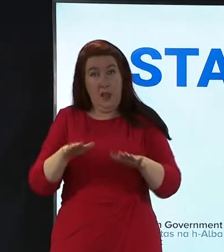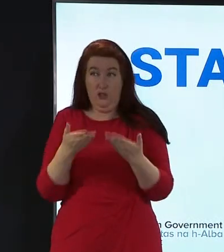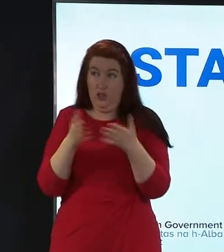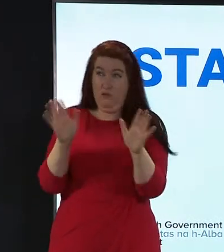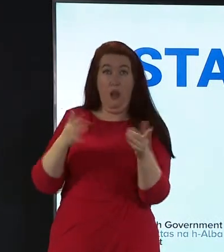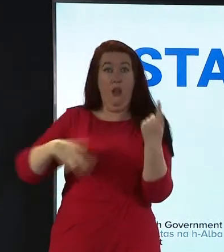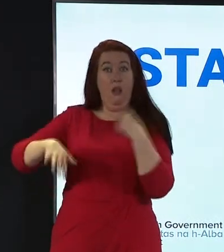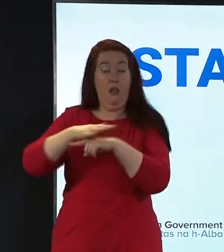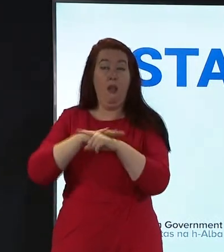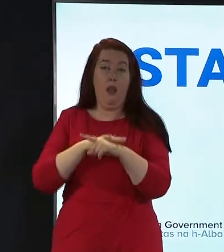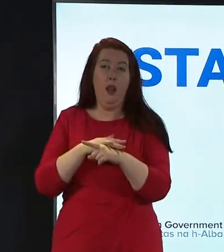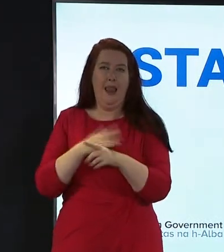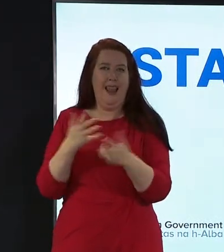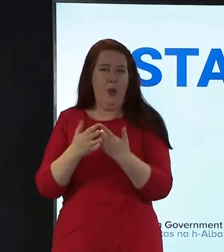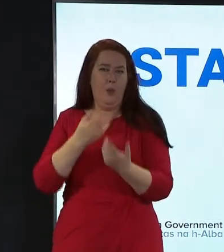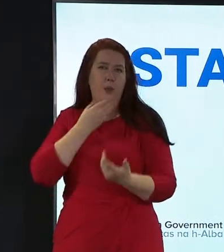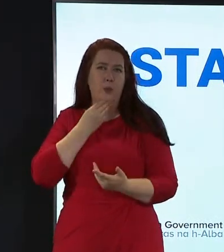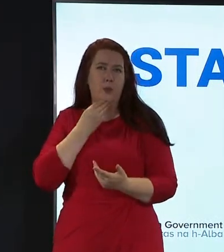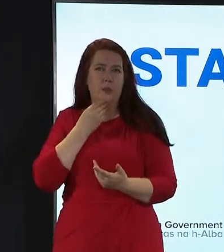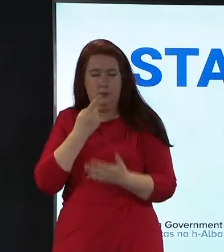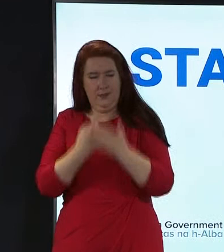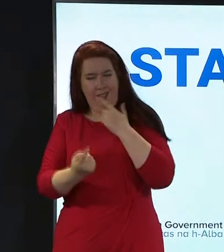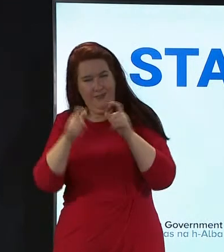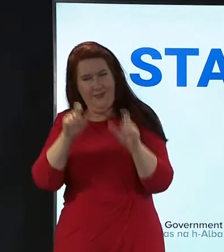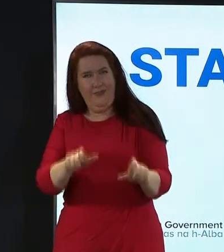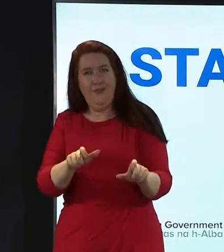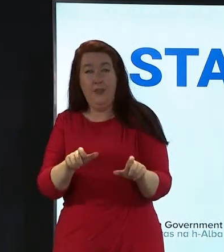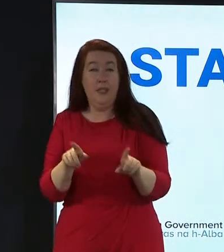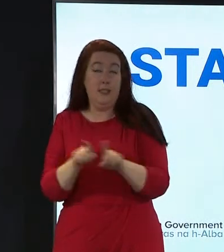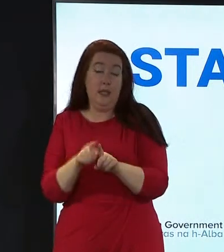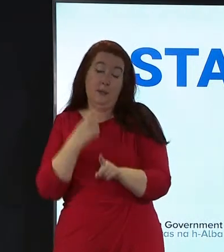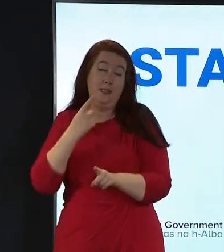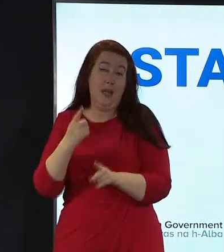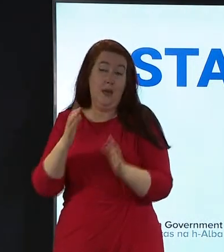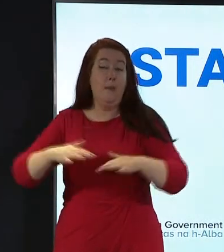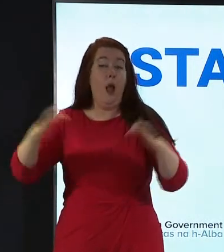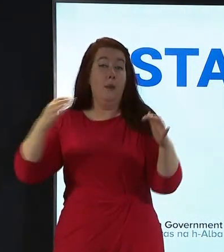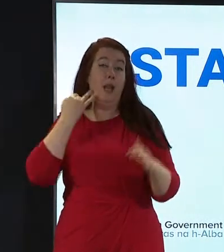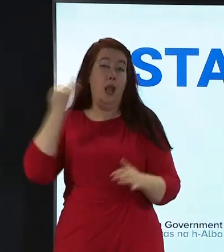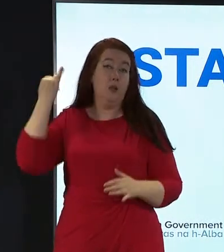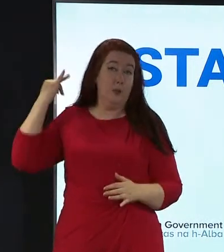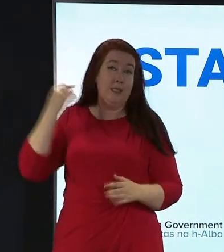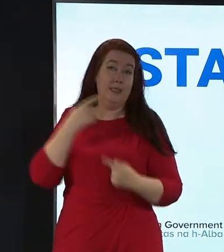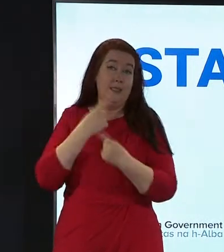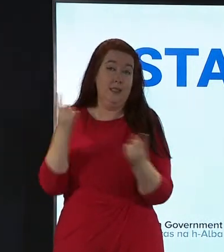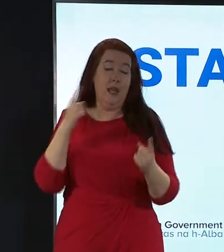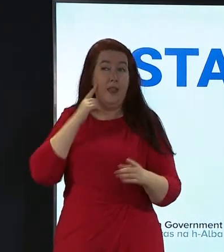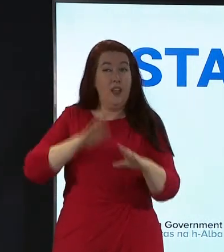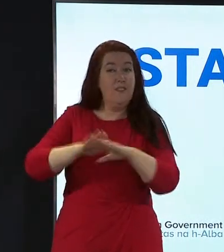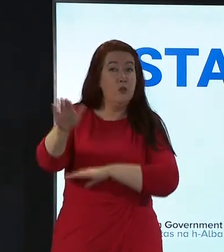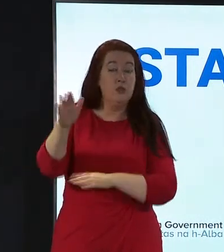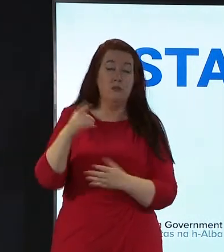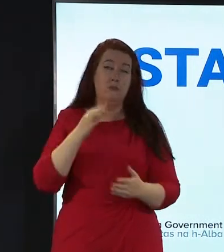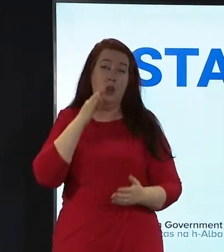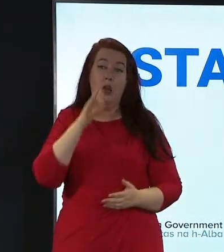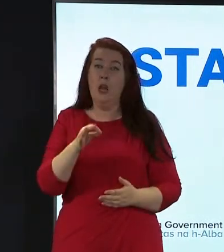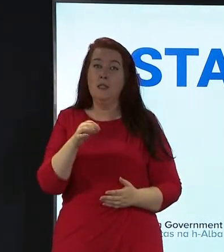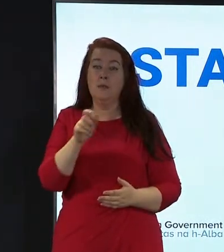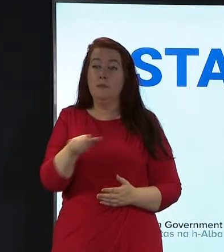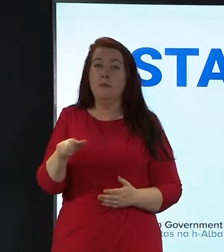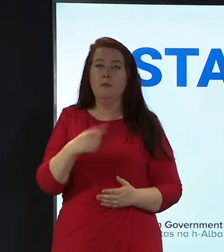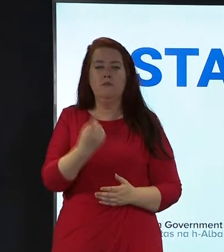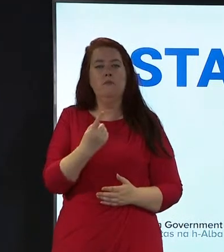in terms of the use of isolation. I think I indicated this in Parliament last week, that for the foreseeable future, I think, you know, asking